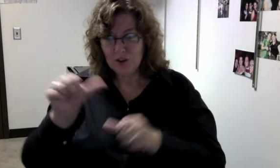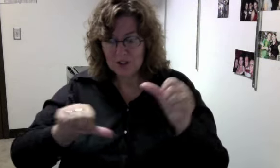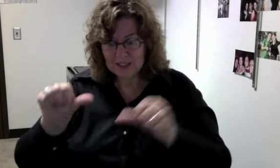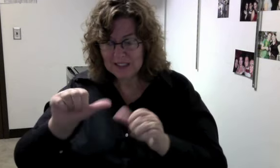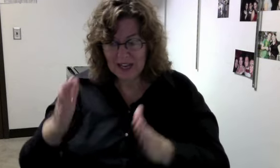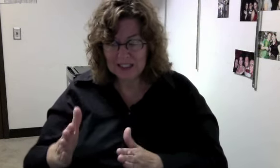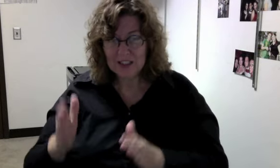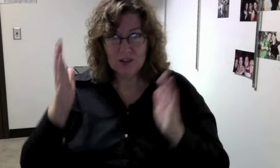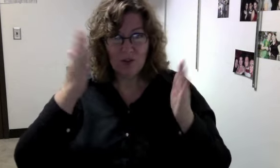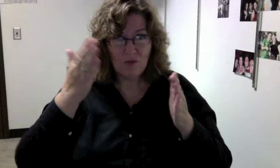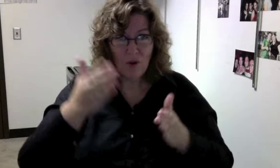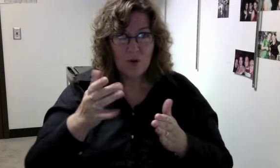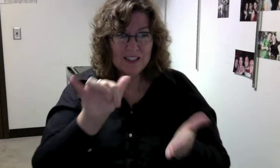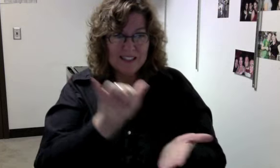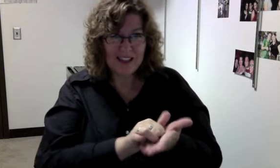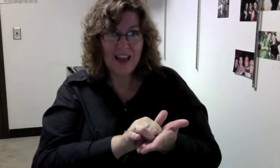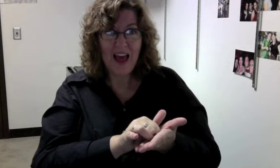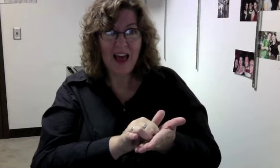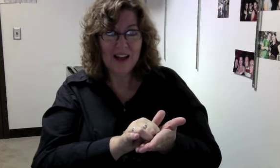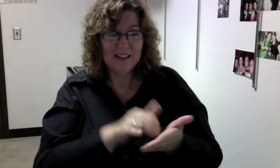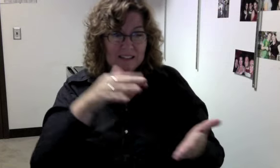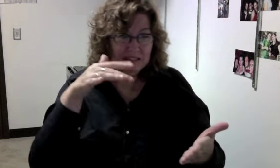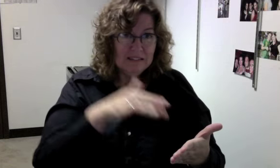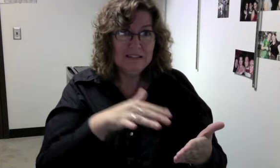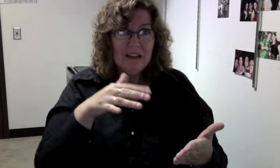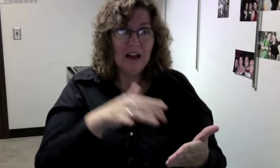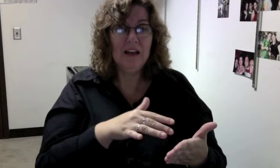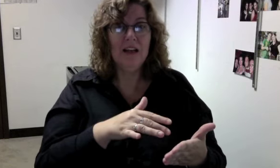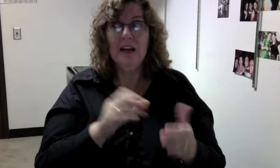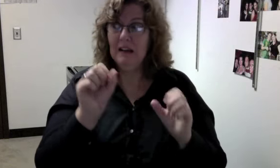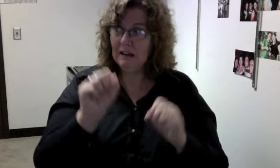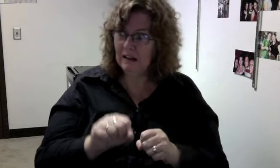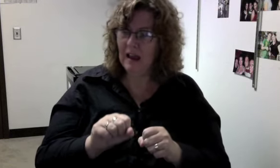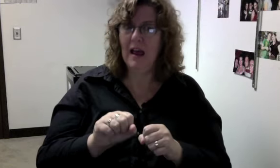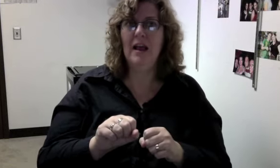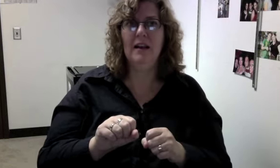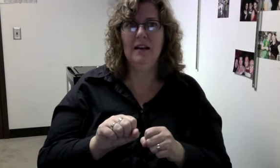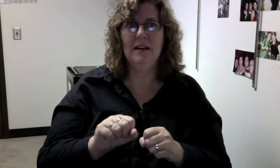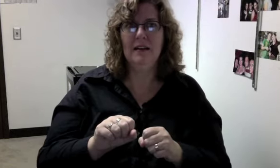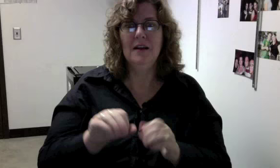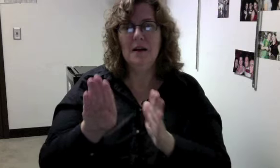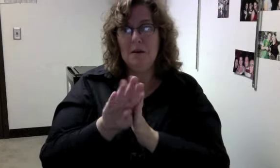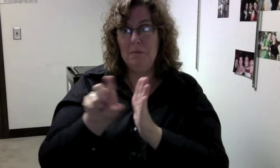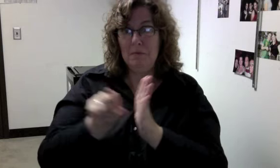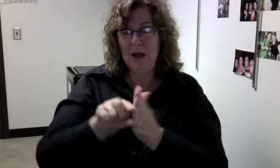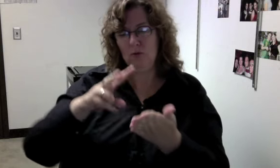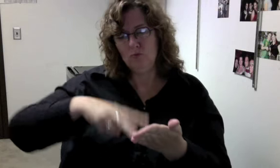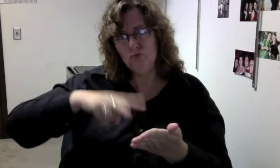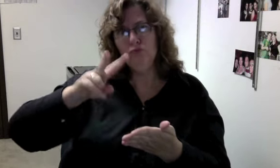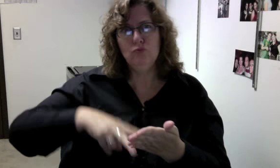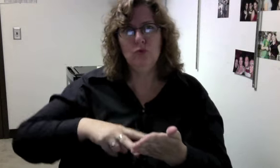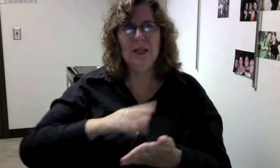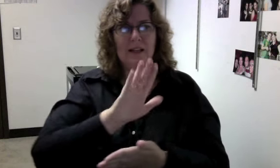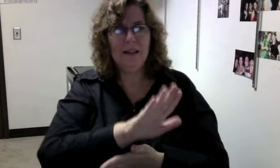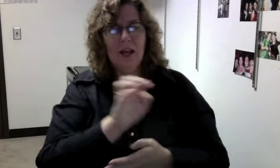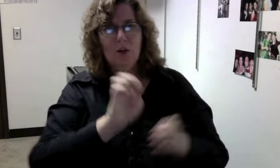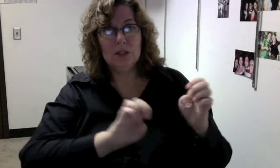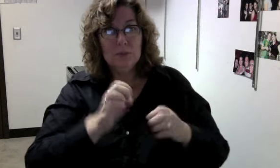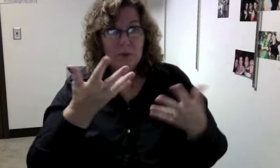have to repeat something that the scientist says, hey, this doesn't work. Yes, think about medicine. There's one that comes to my